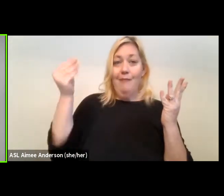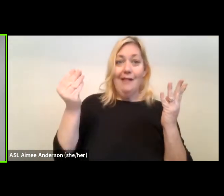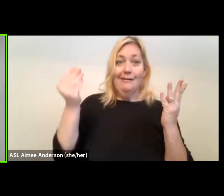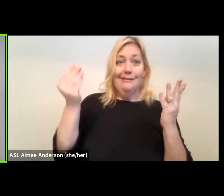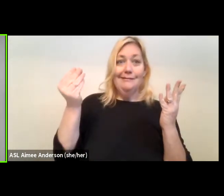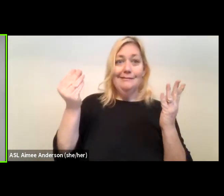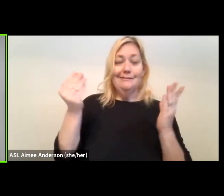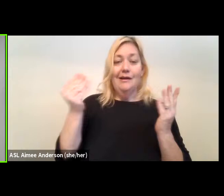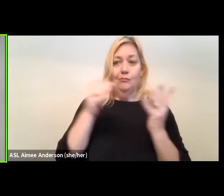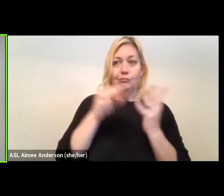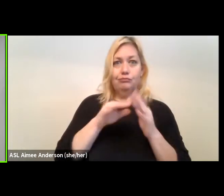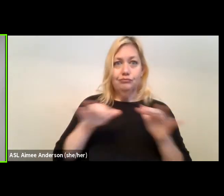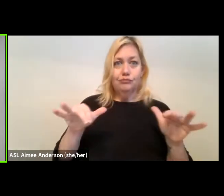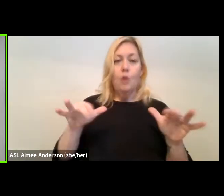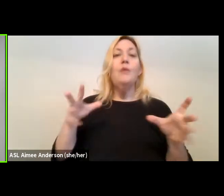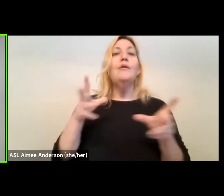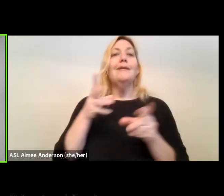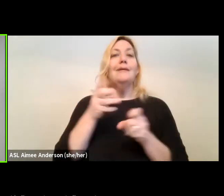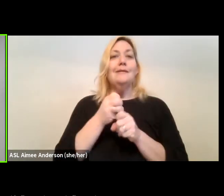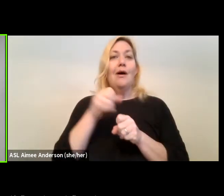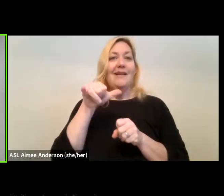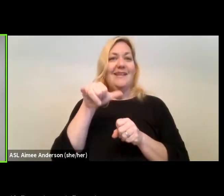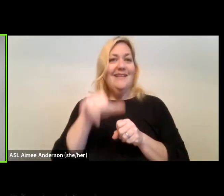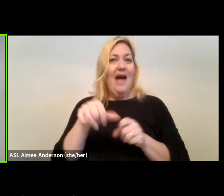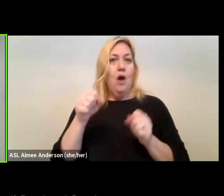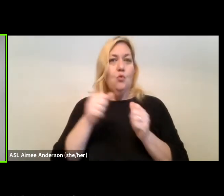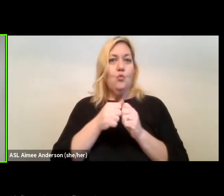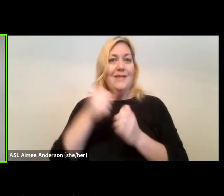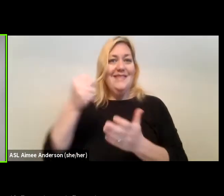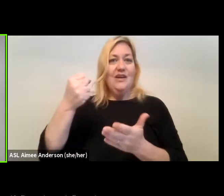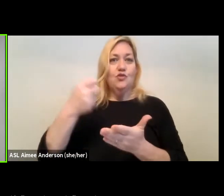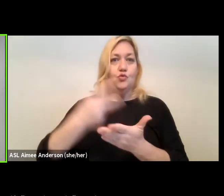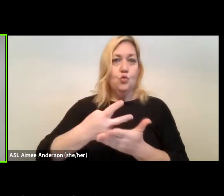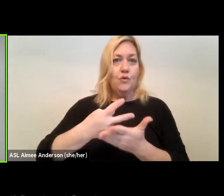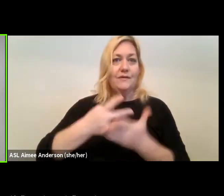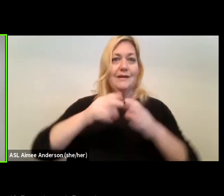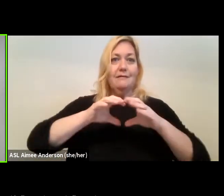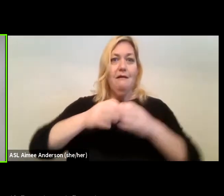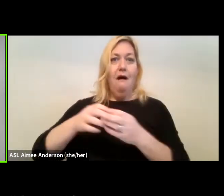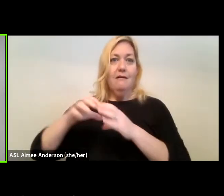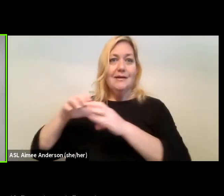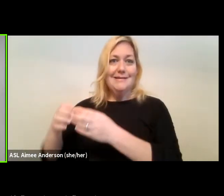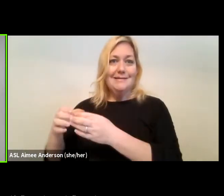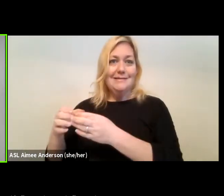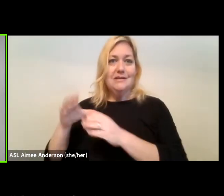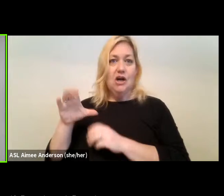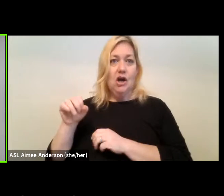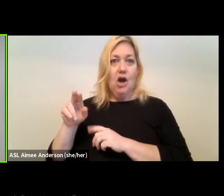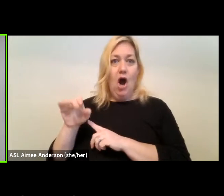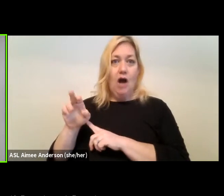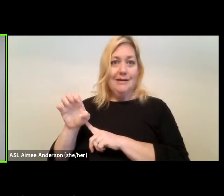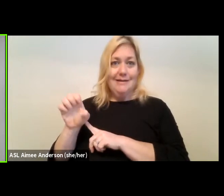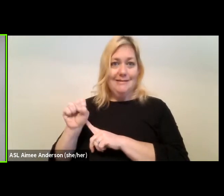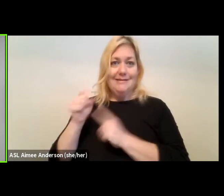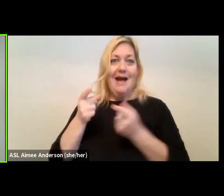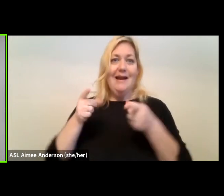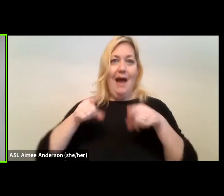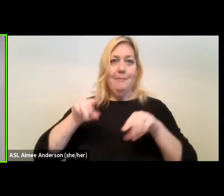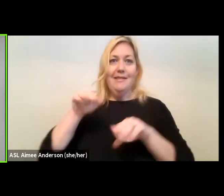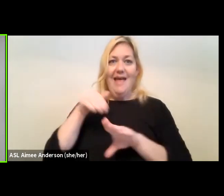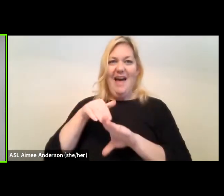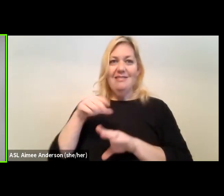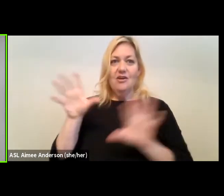that. And we're going to consolidate that with the endorsing caucuses that take place at conventions. And again,